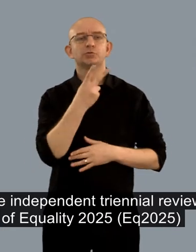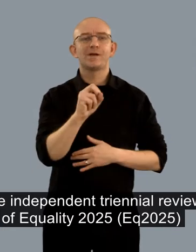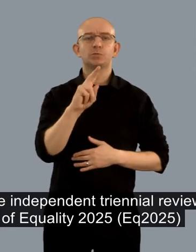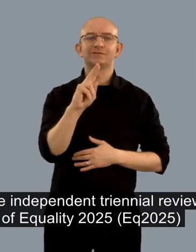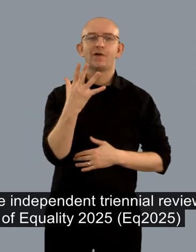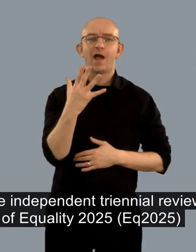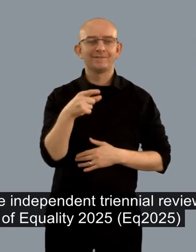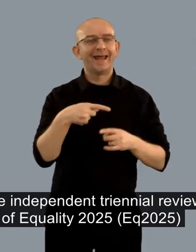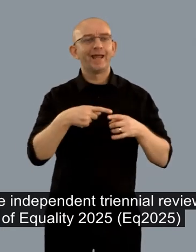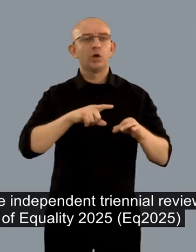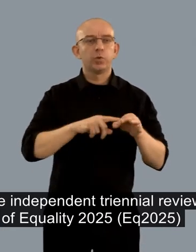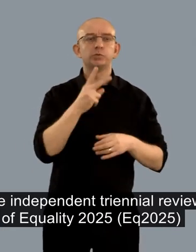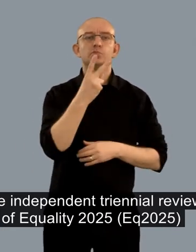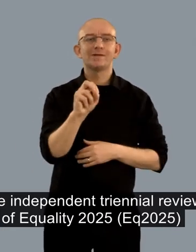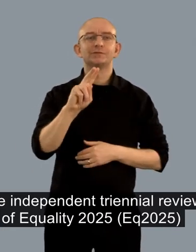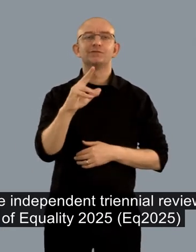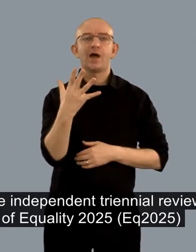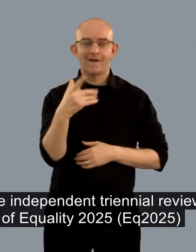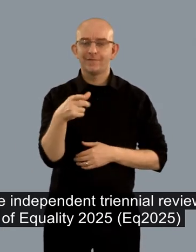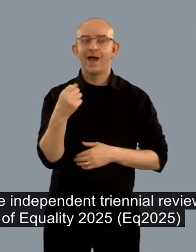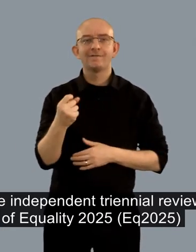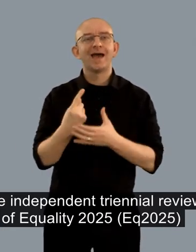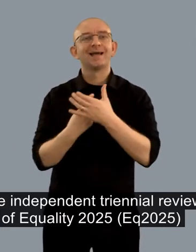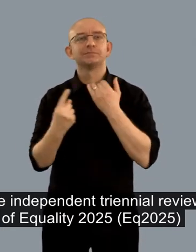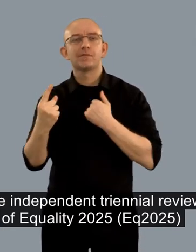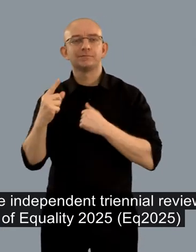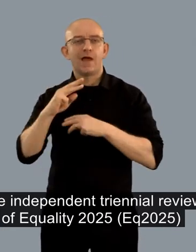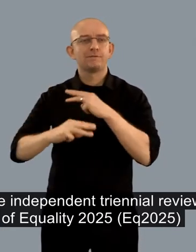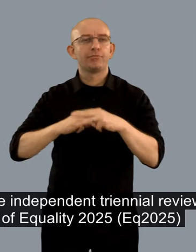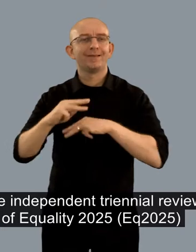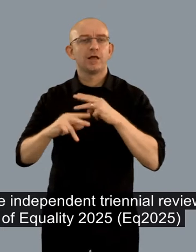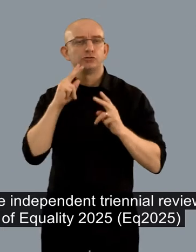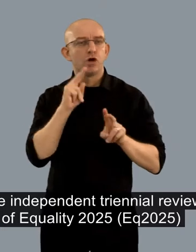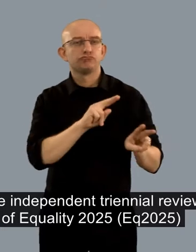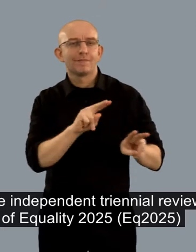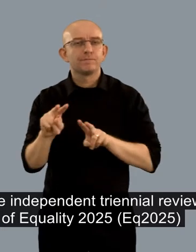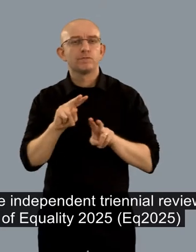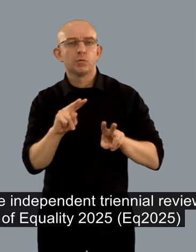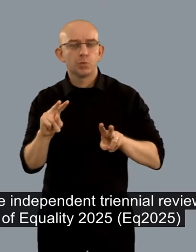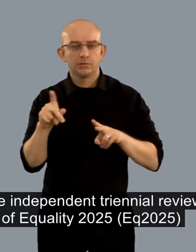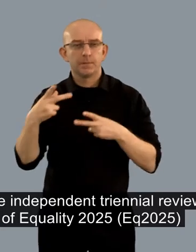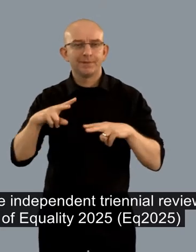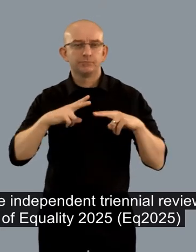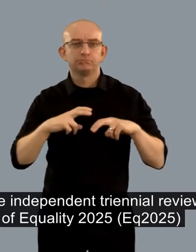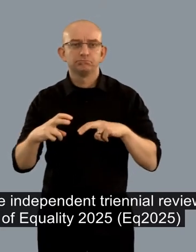The Independent Triennial Review of Equality 2025, EQ